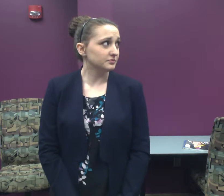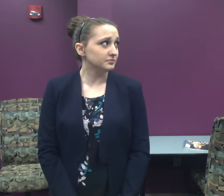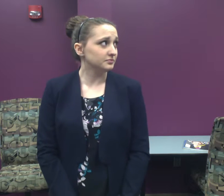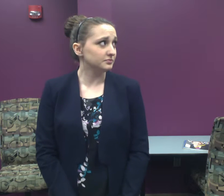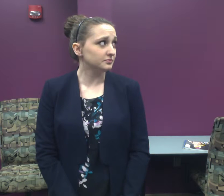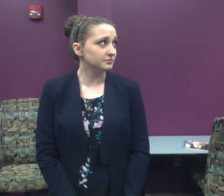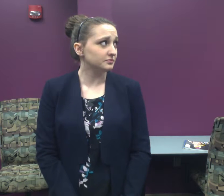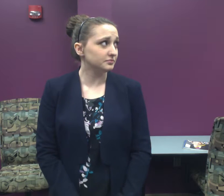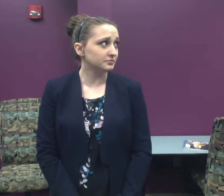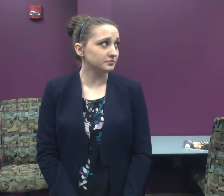1945,